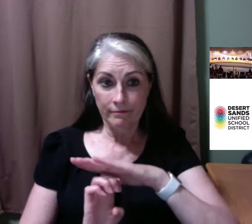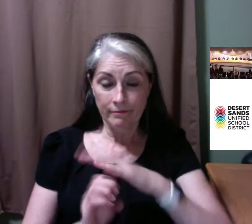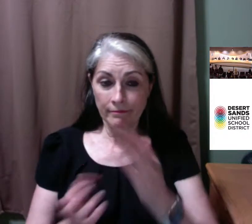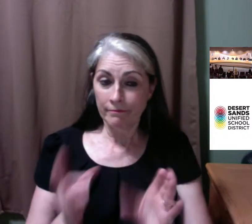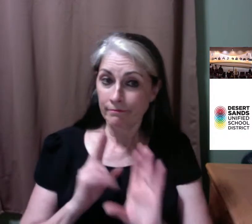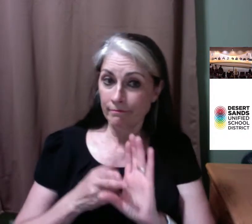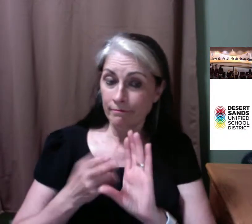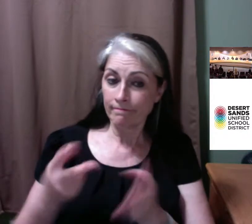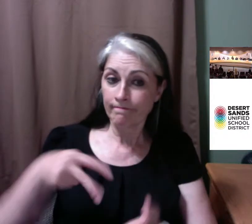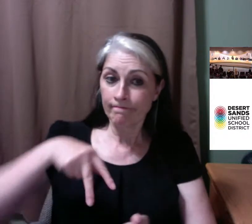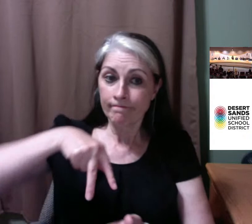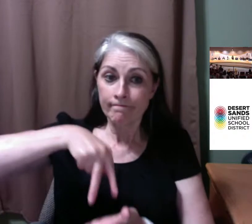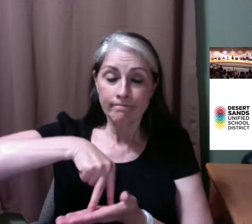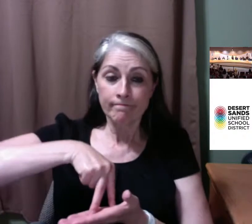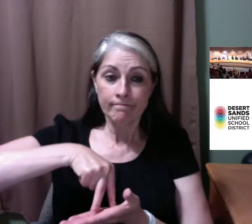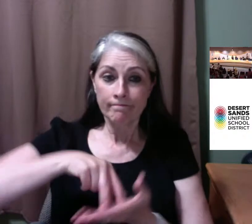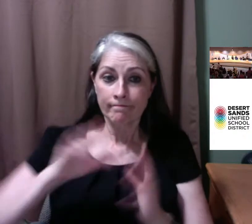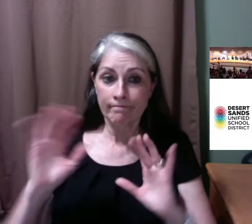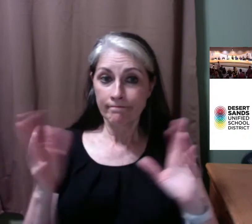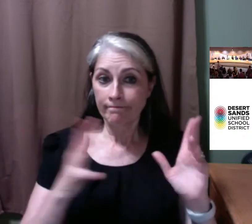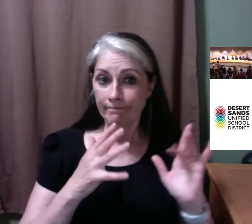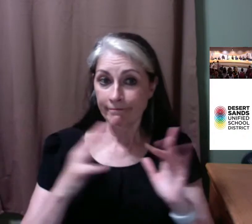Jose Ortega.